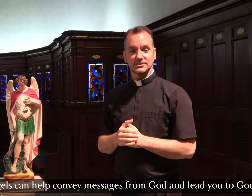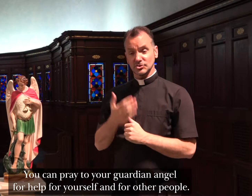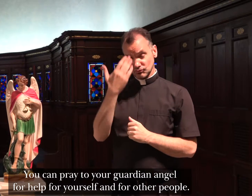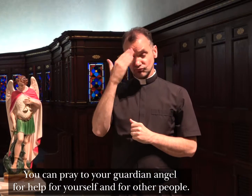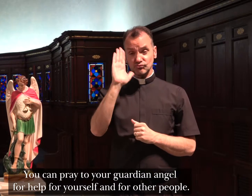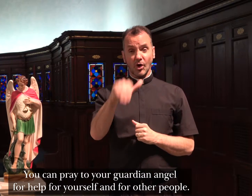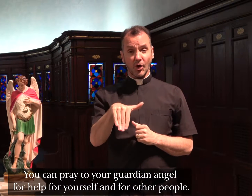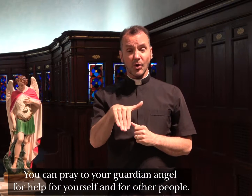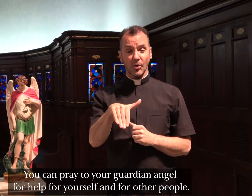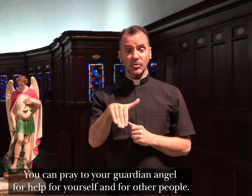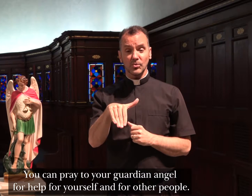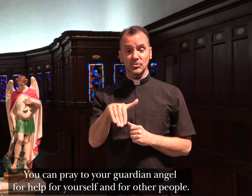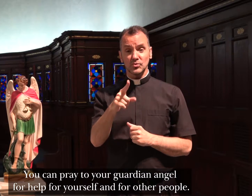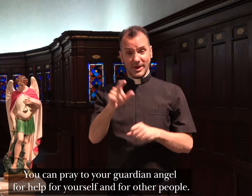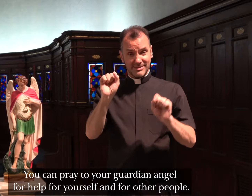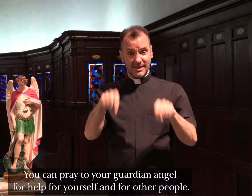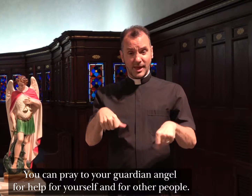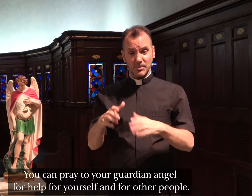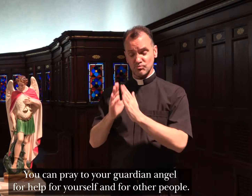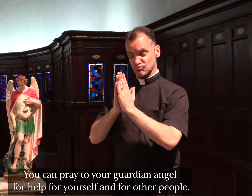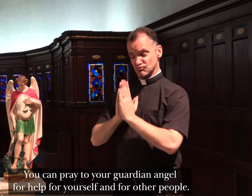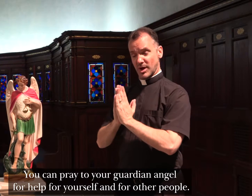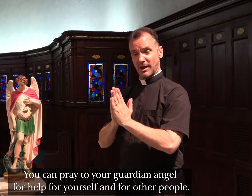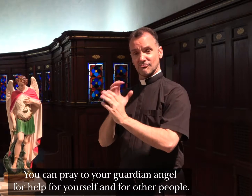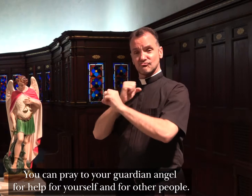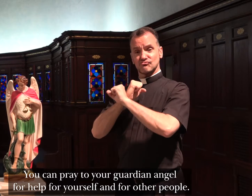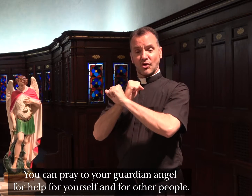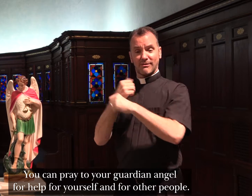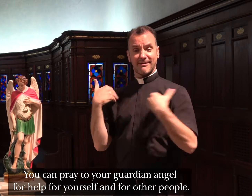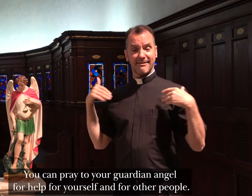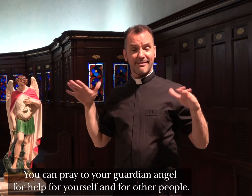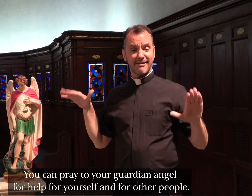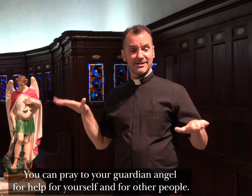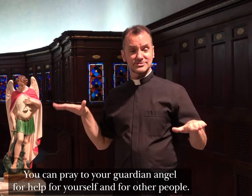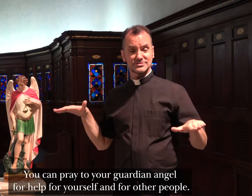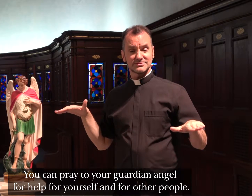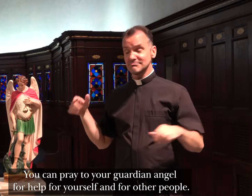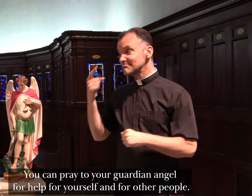You can pray to your guardian angel for help for yourself and for others.